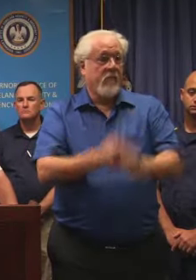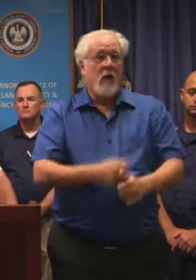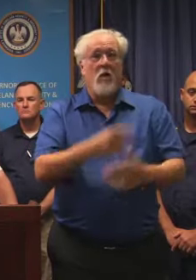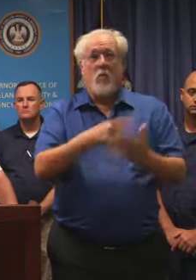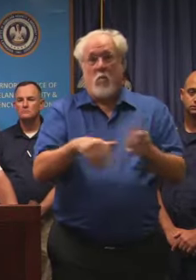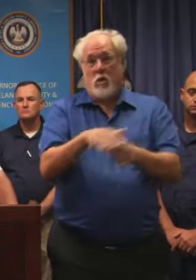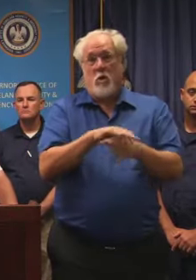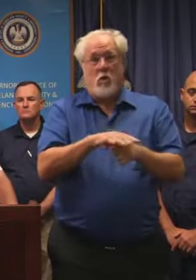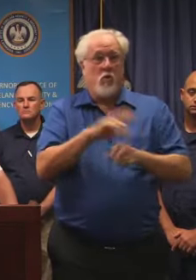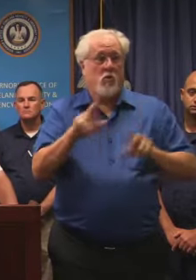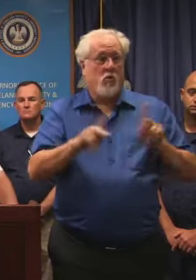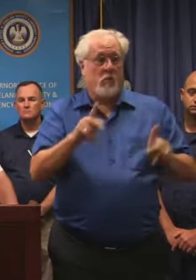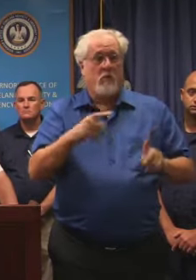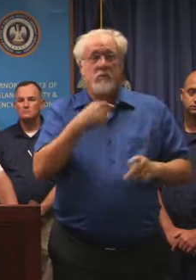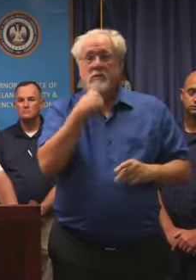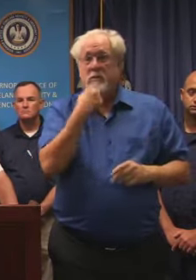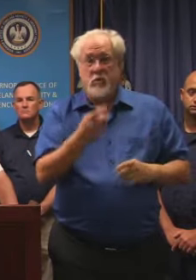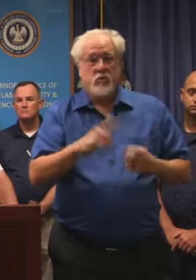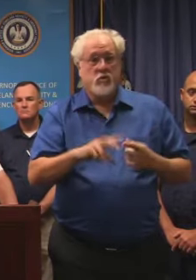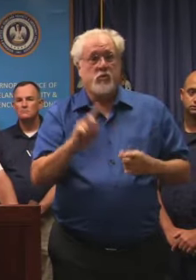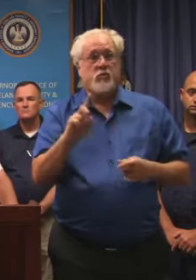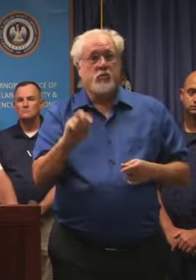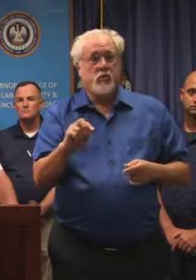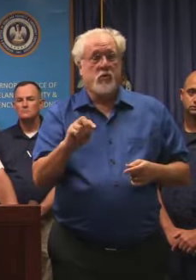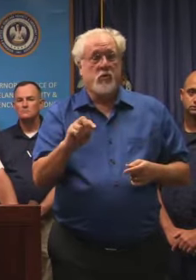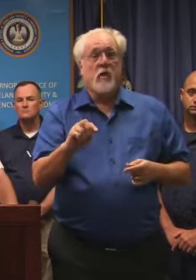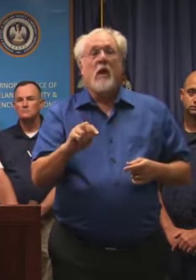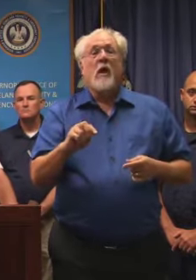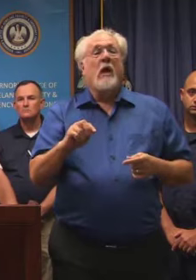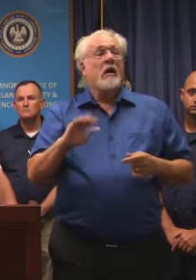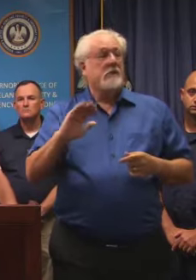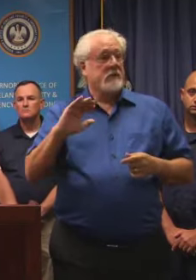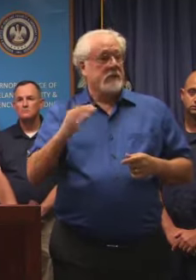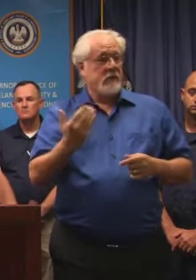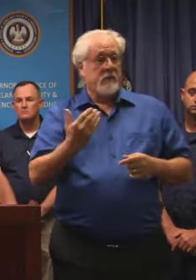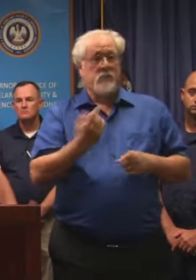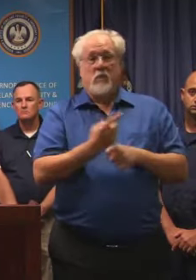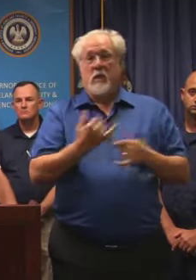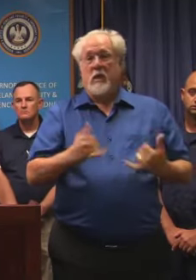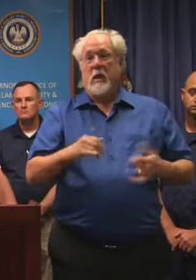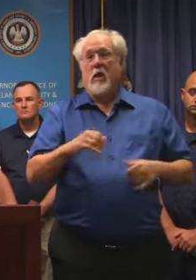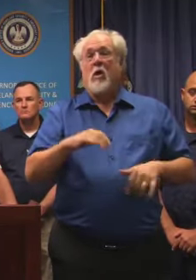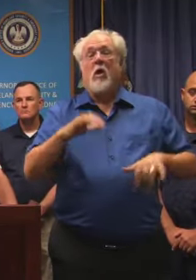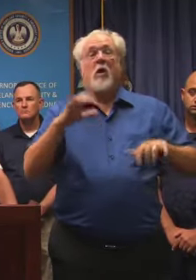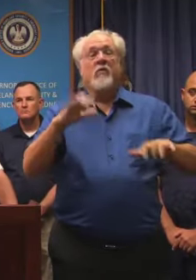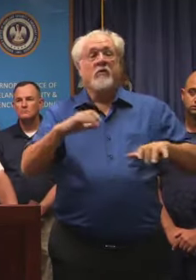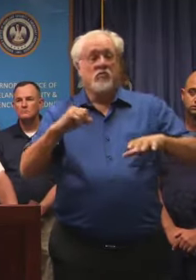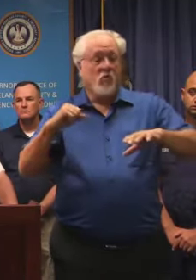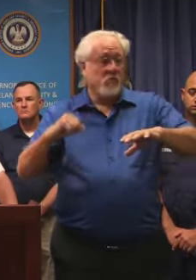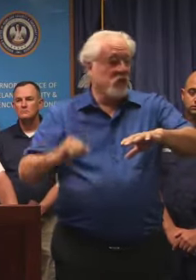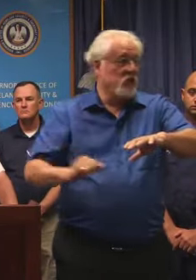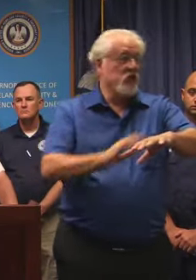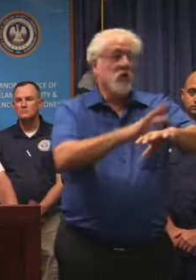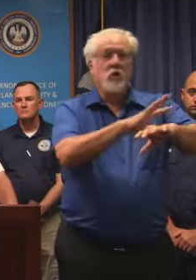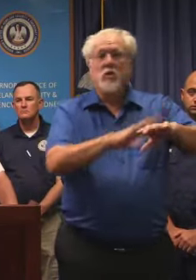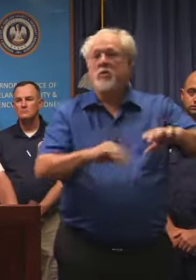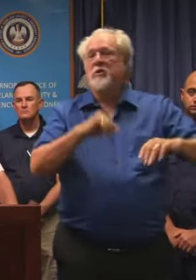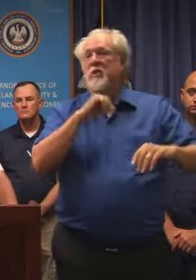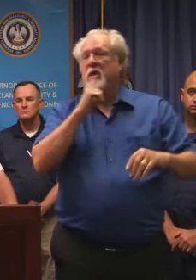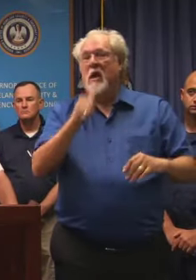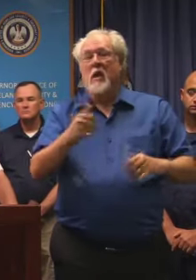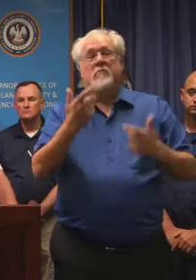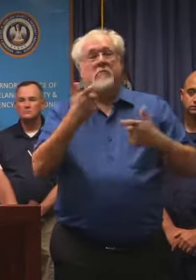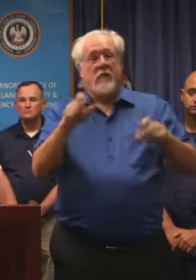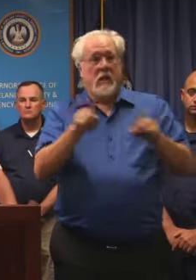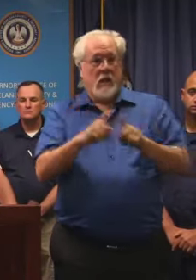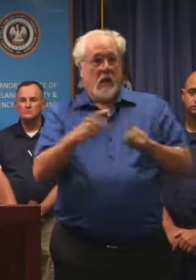the local officials in those areas, it does appear at this point that the storm surge is not as